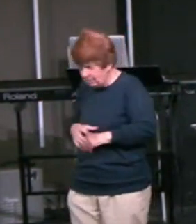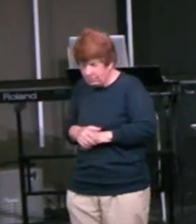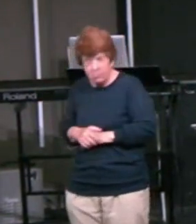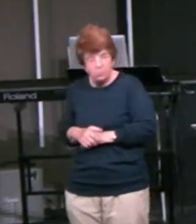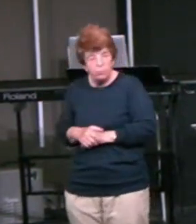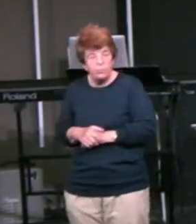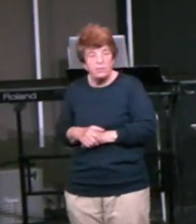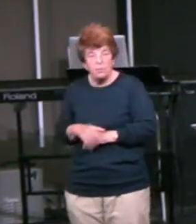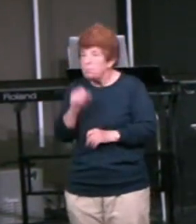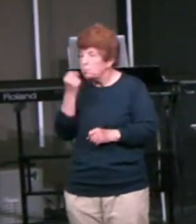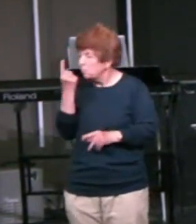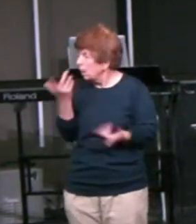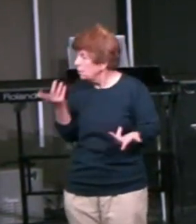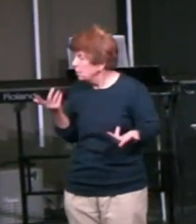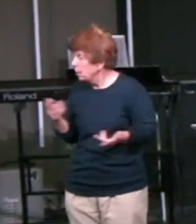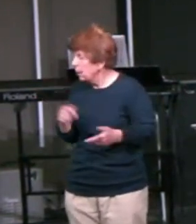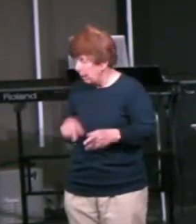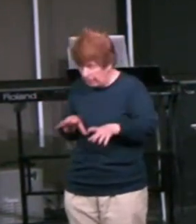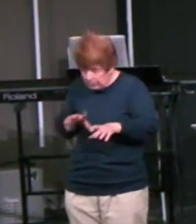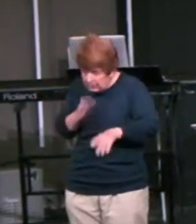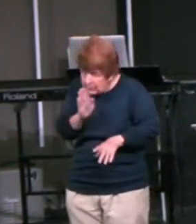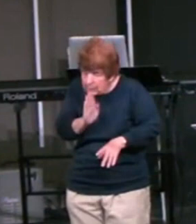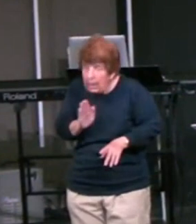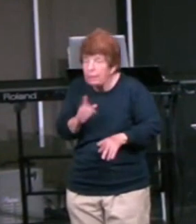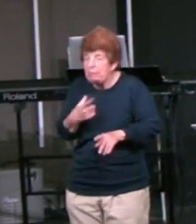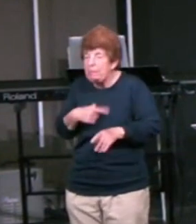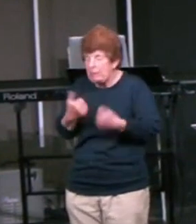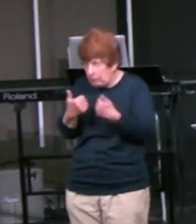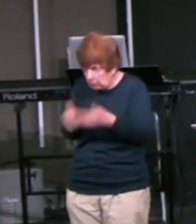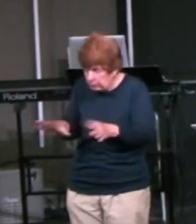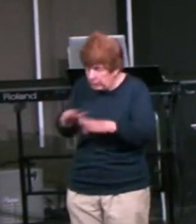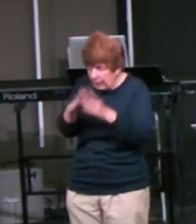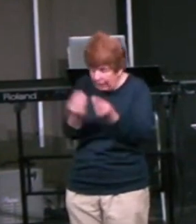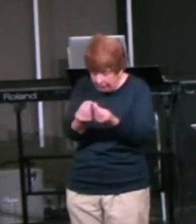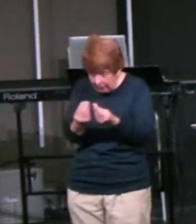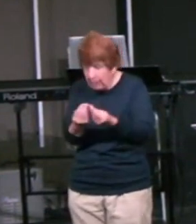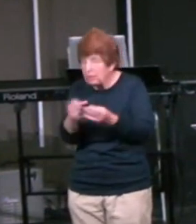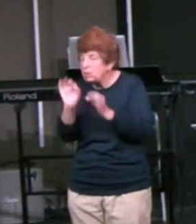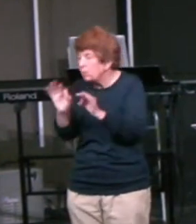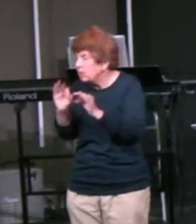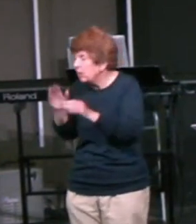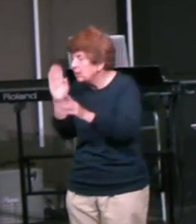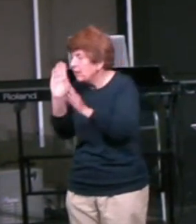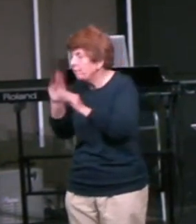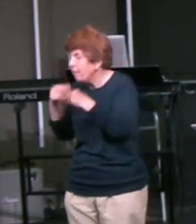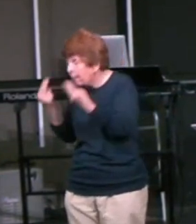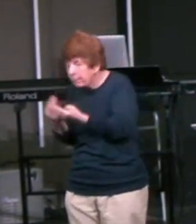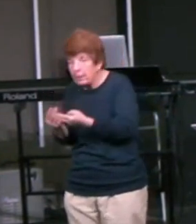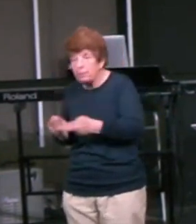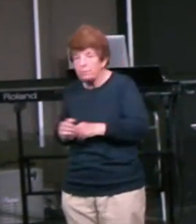Yes, that's understandable. He grieved at losing all that he had, particularly his family, I guess.